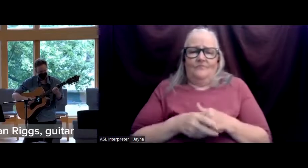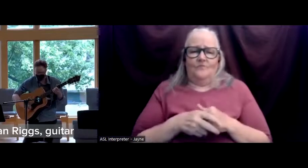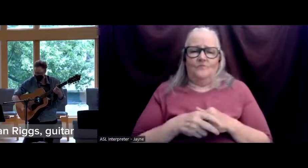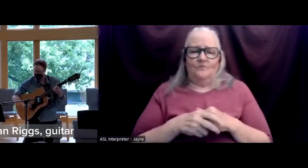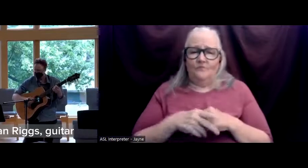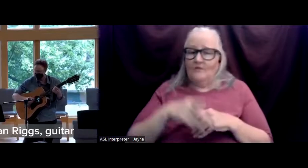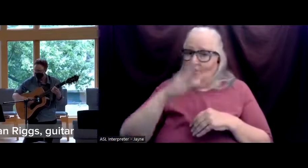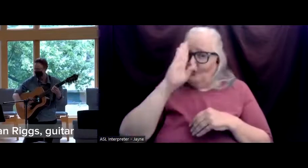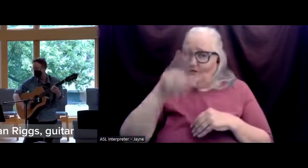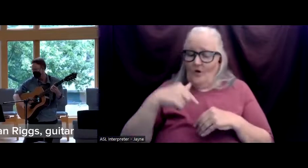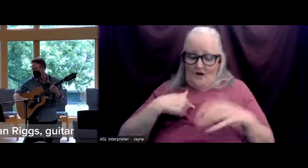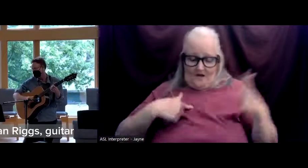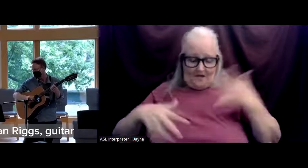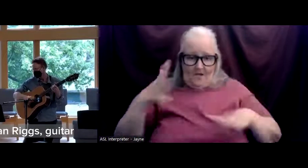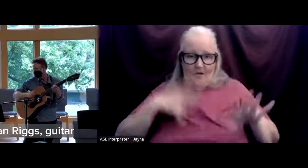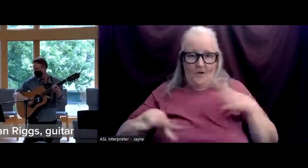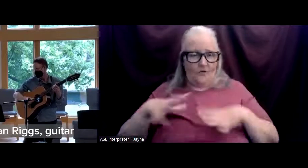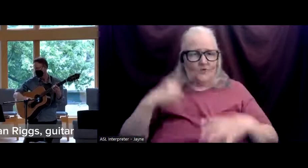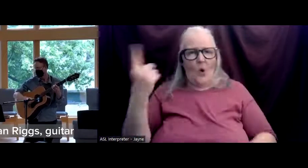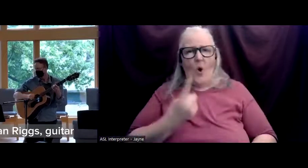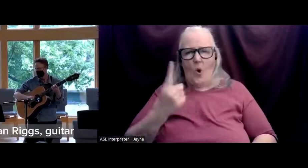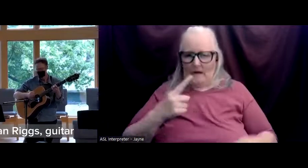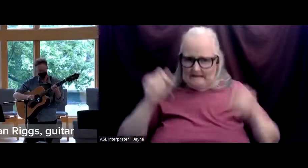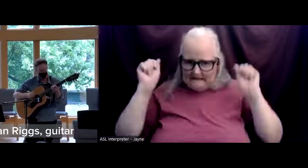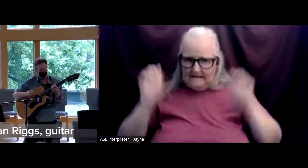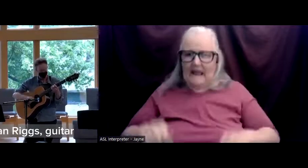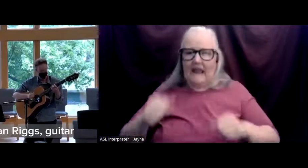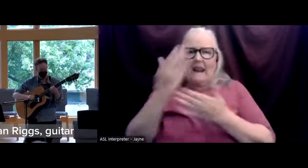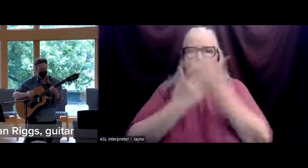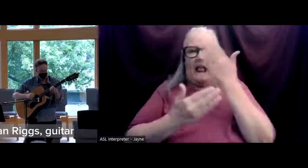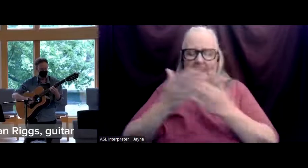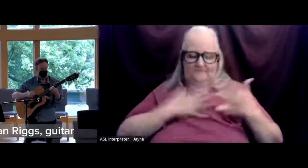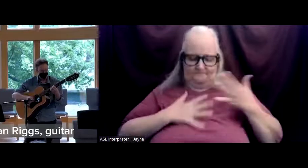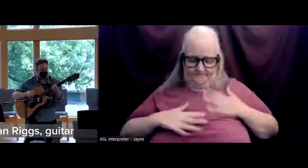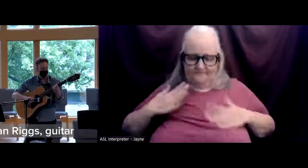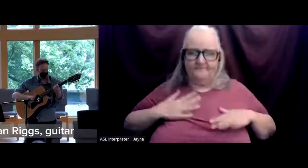You know, I don't wear anything I can't wipe my hands on.